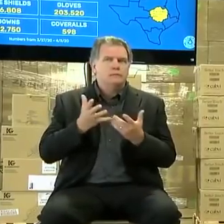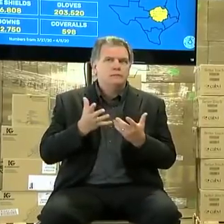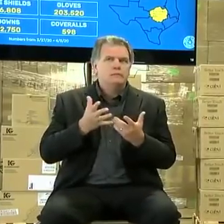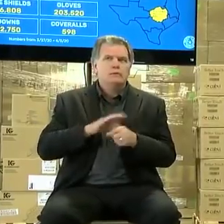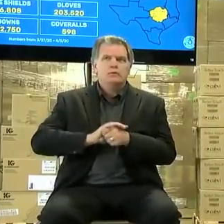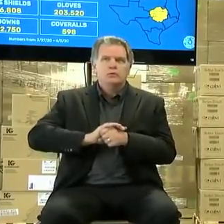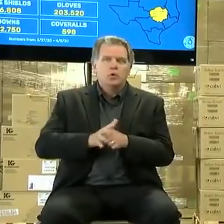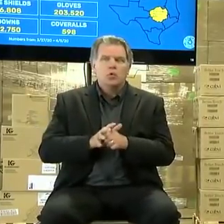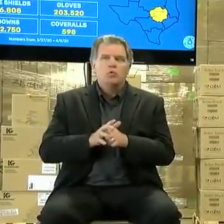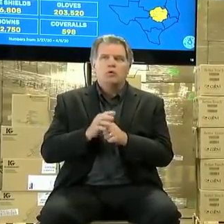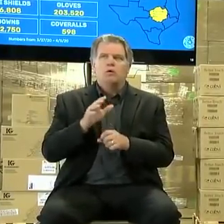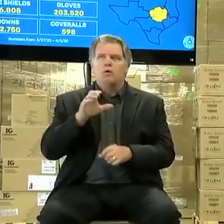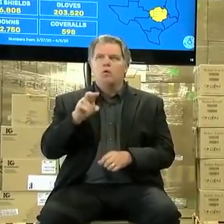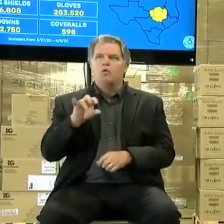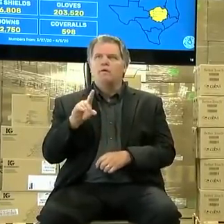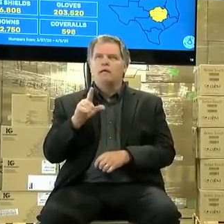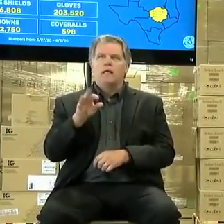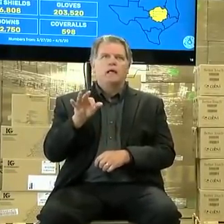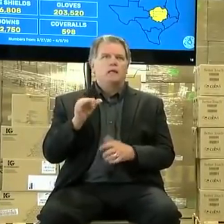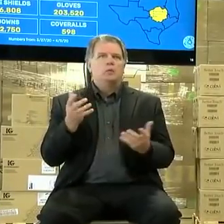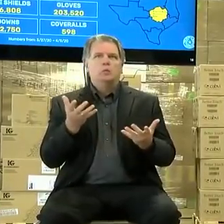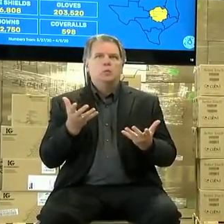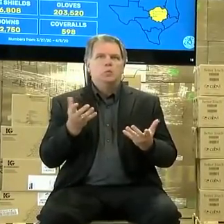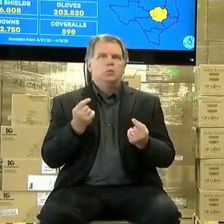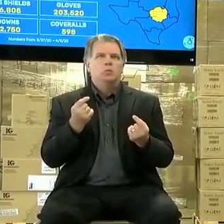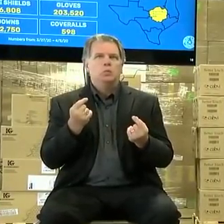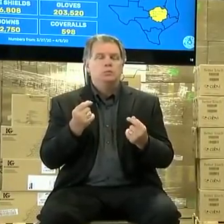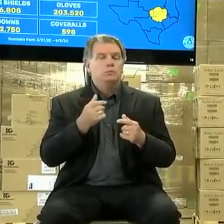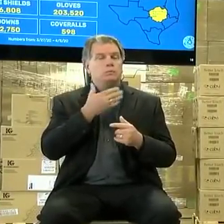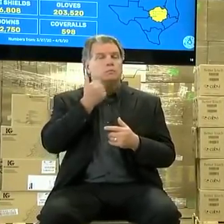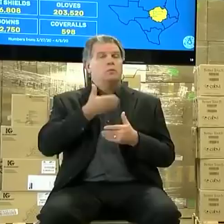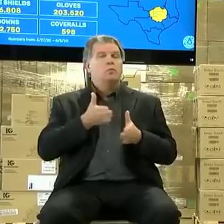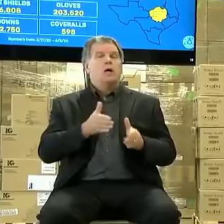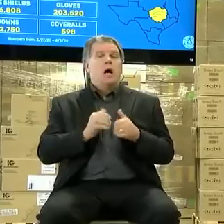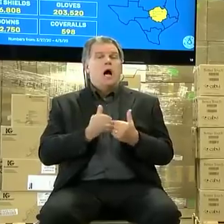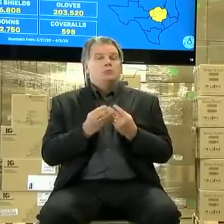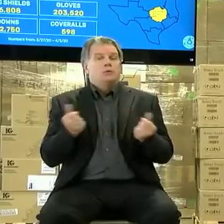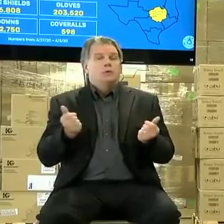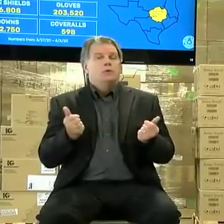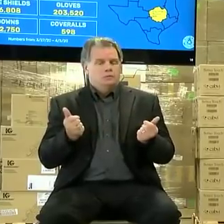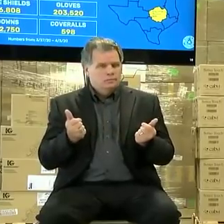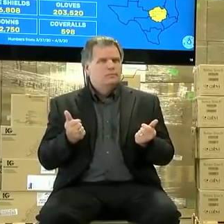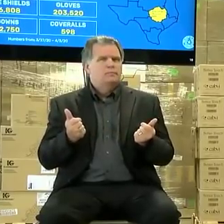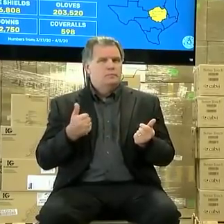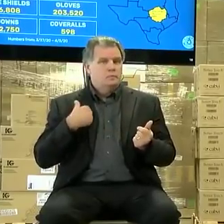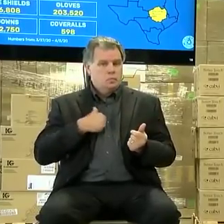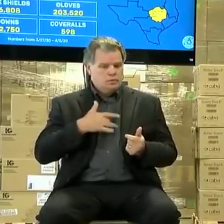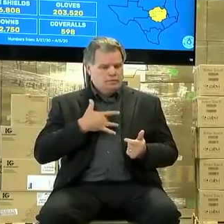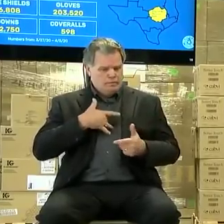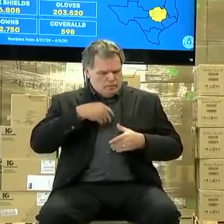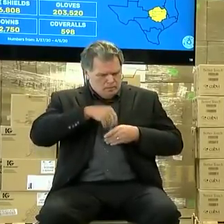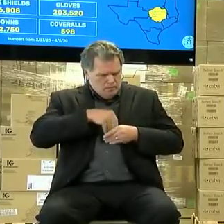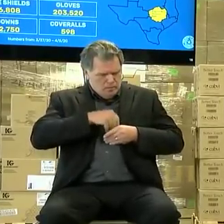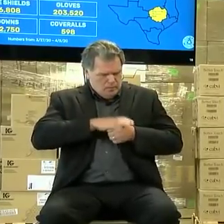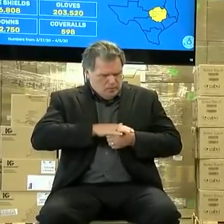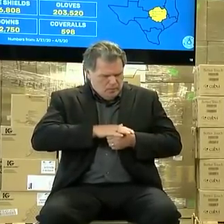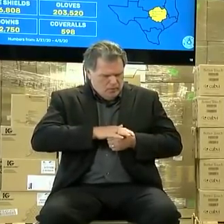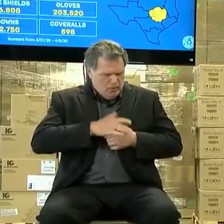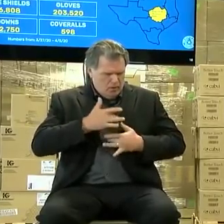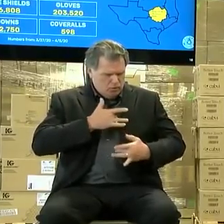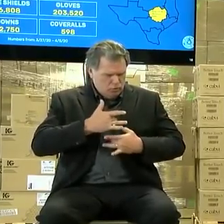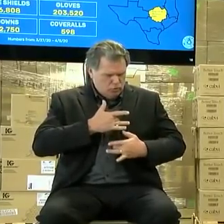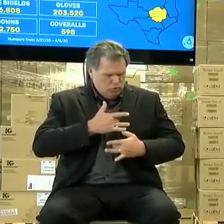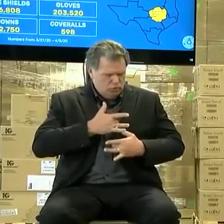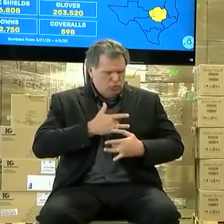COVID-19. But the way we can successfully deal with it is to take the concern that we have and turn it into